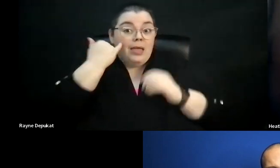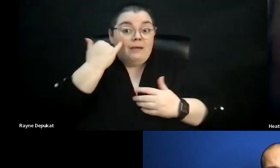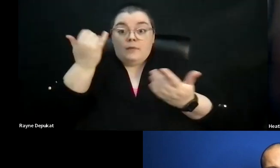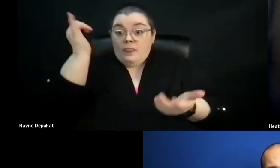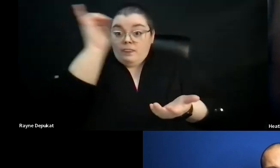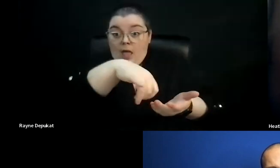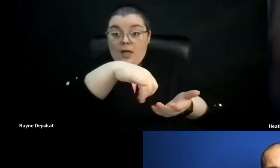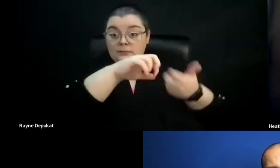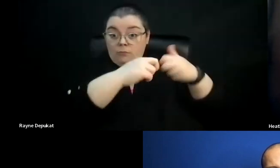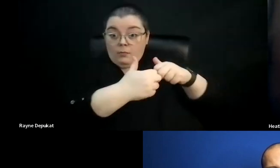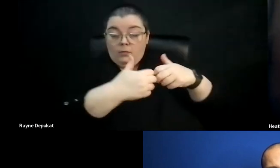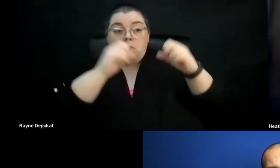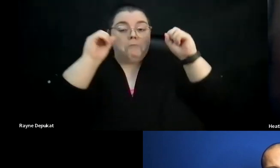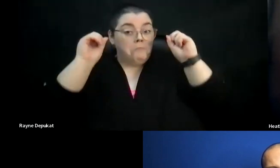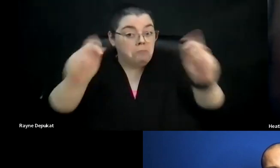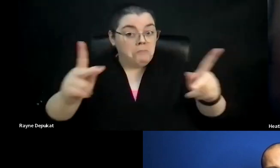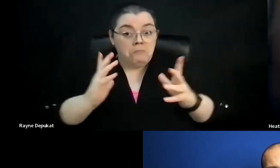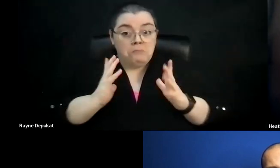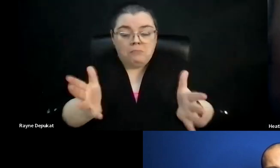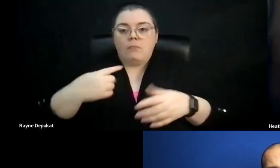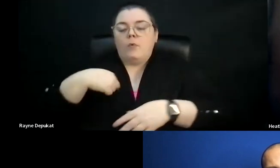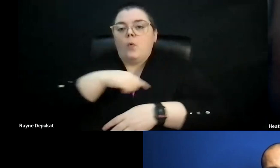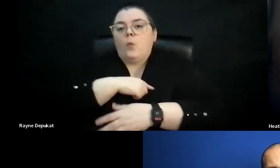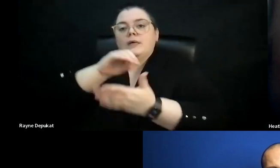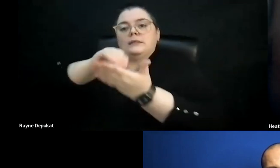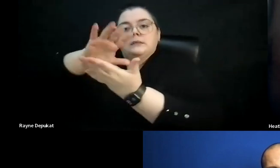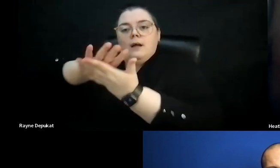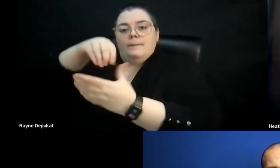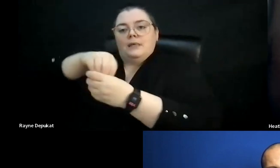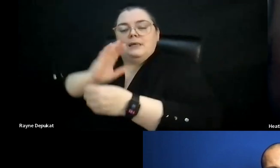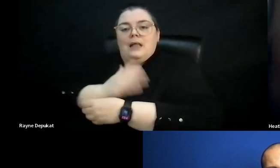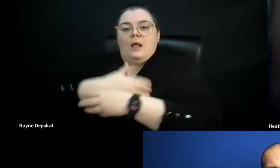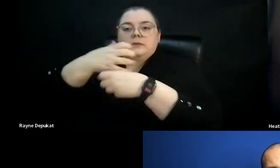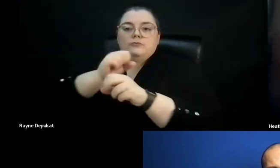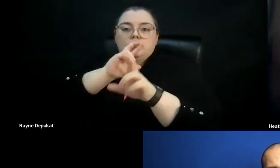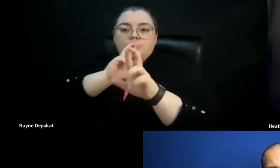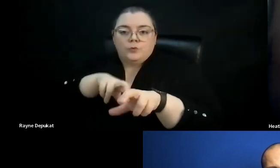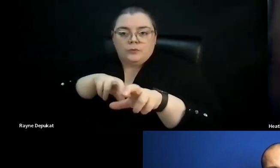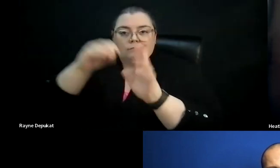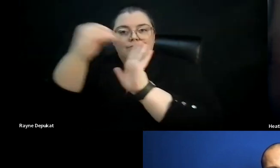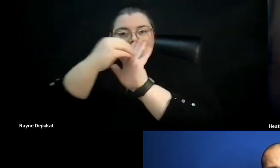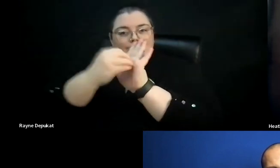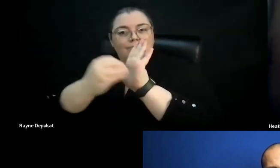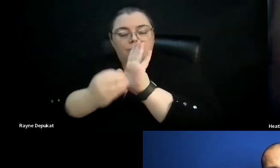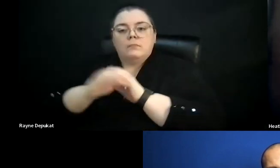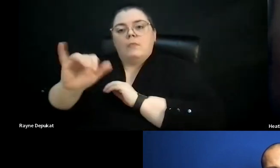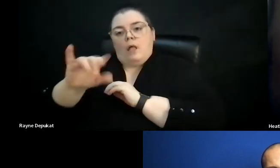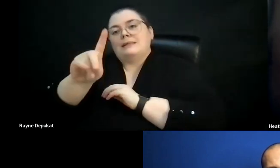like. So if that's a problem, okay, let's document that in our report, in our